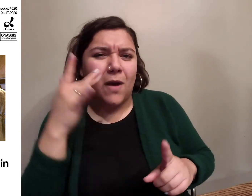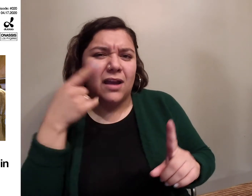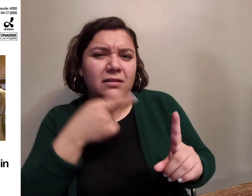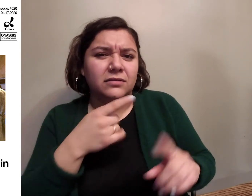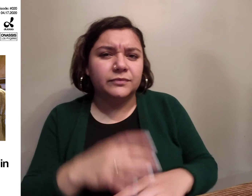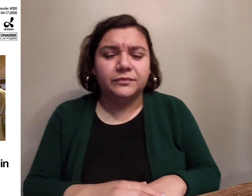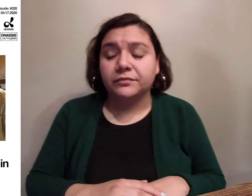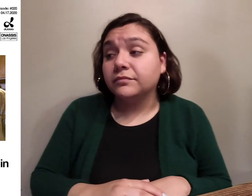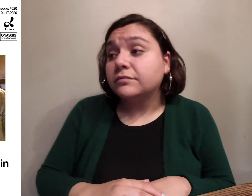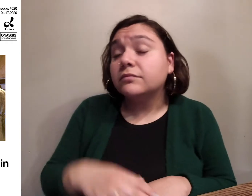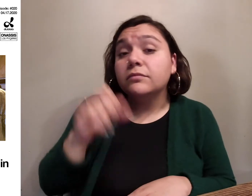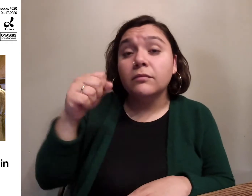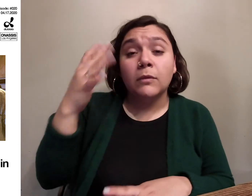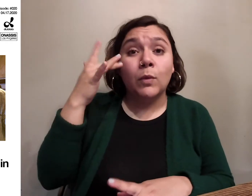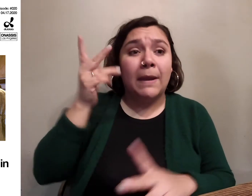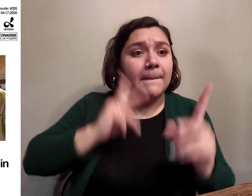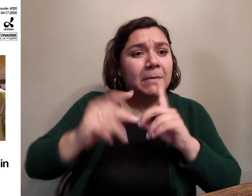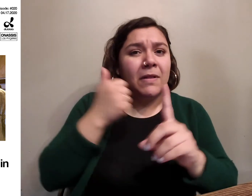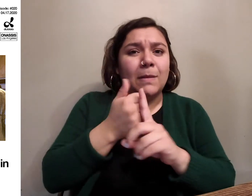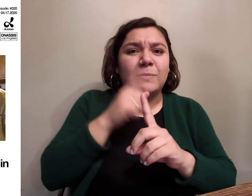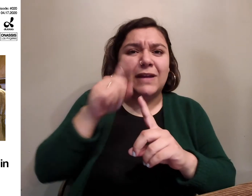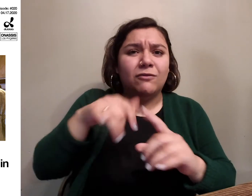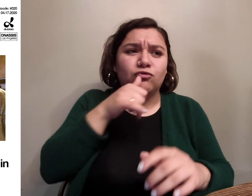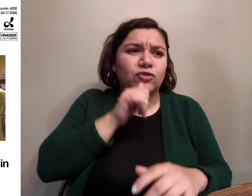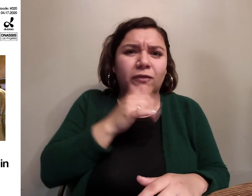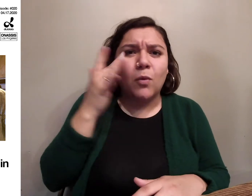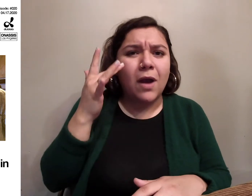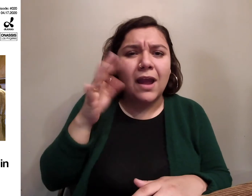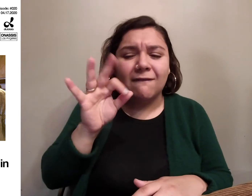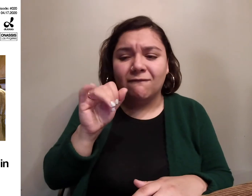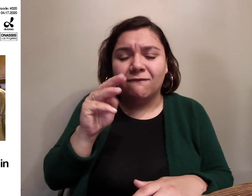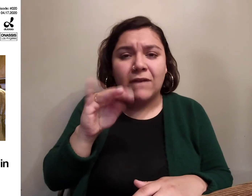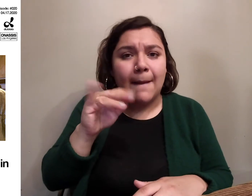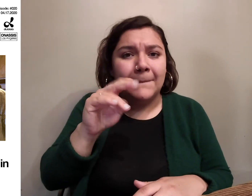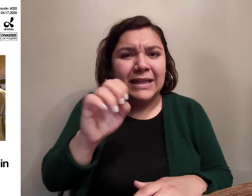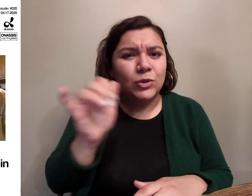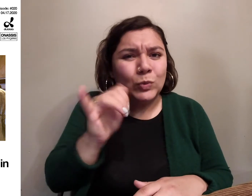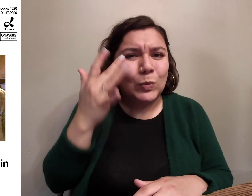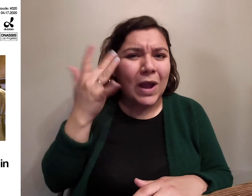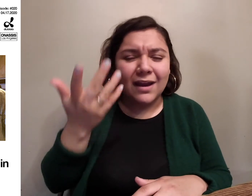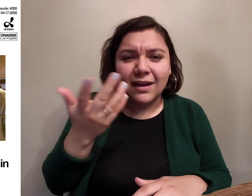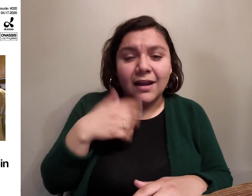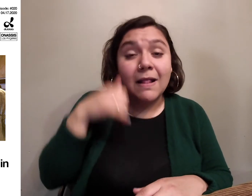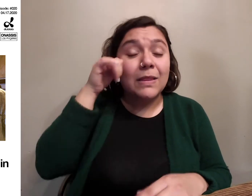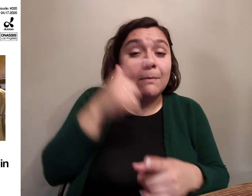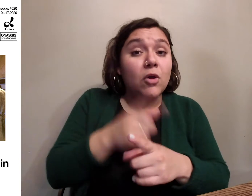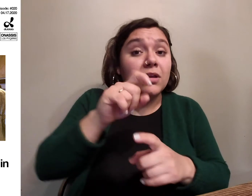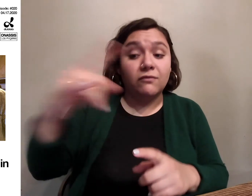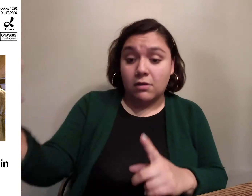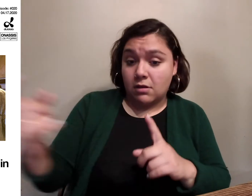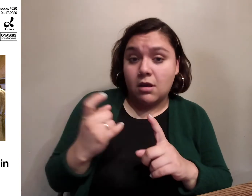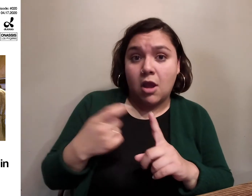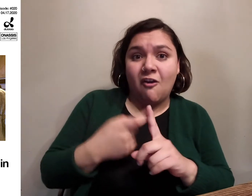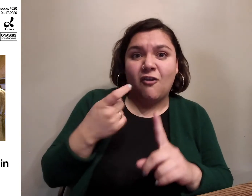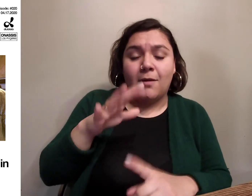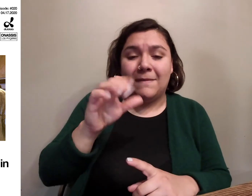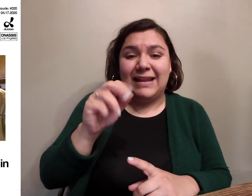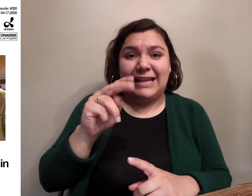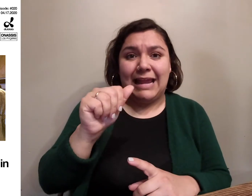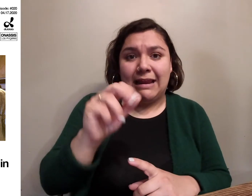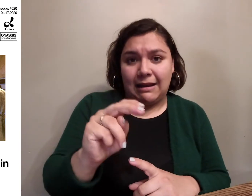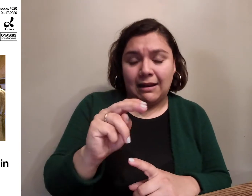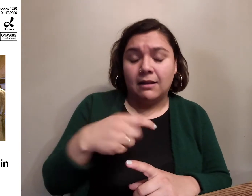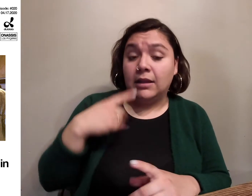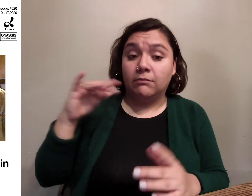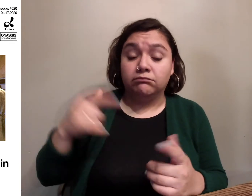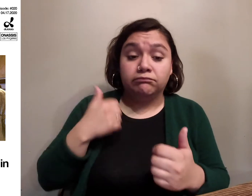people have to suffer famine? You know, because that is part of the story. Like the brothers have to come back from Canaan, and they approach Joseph, their